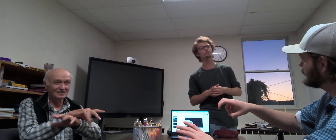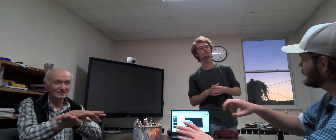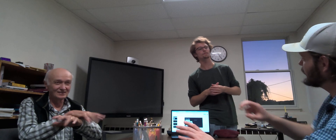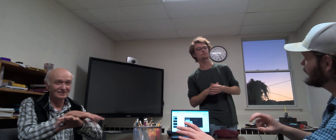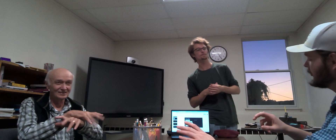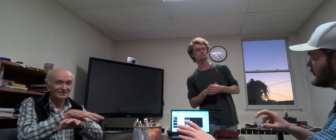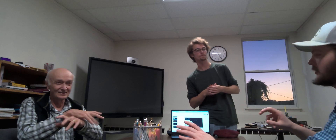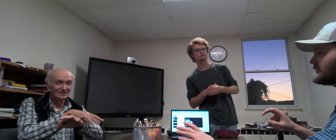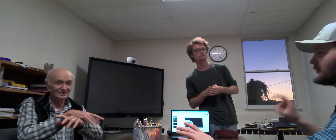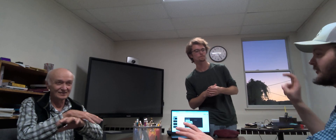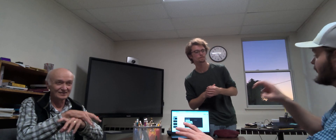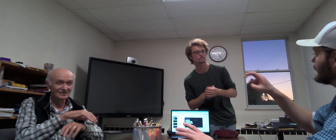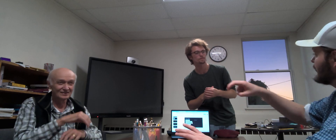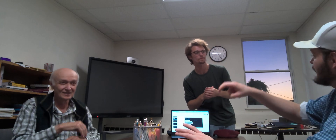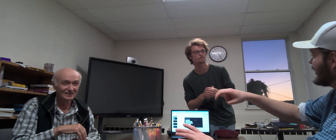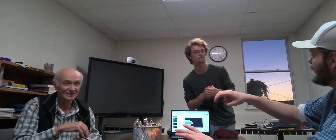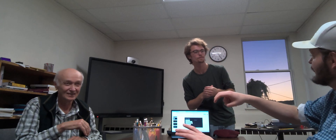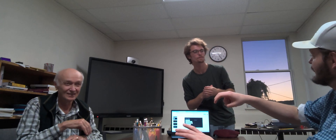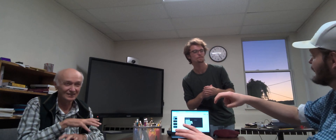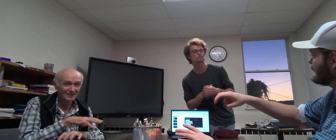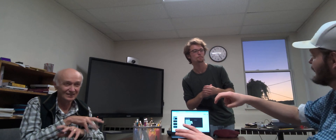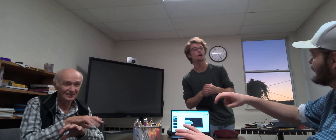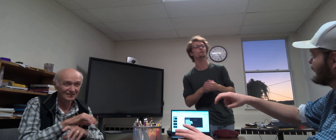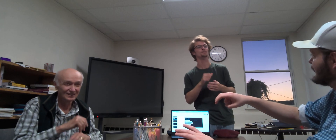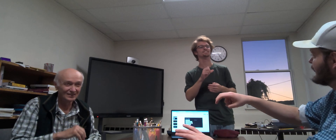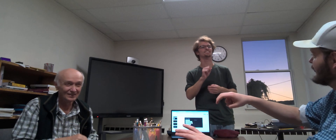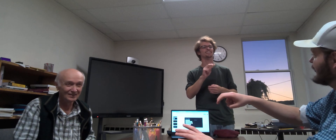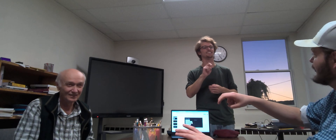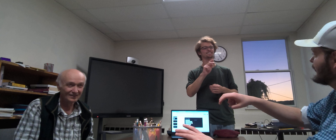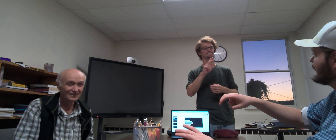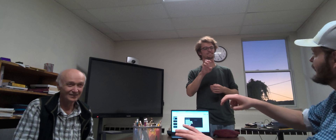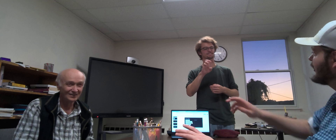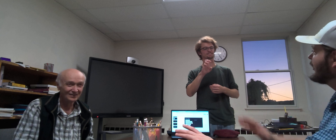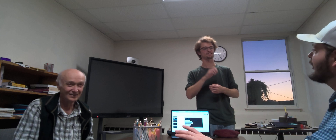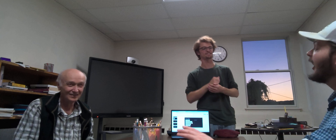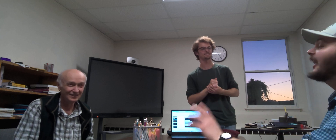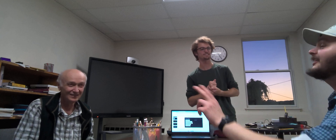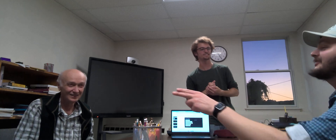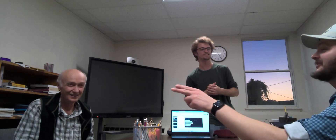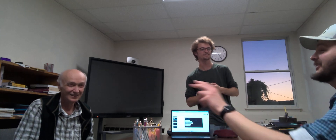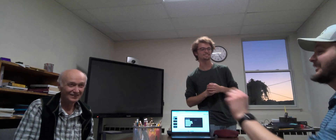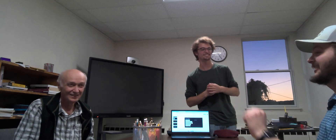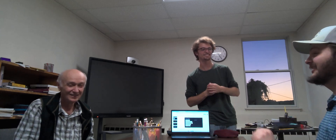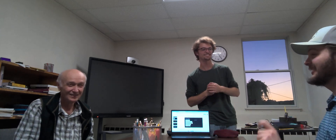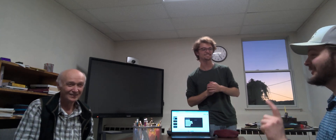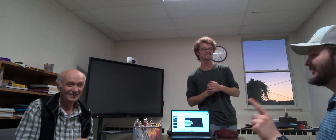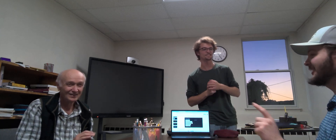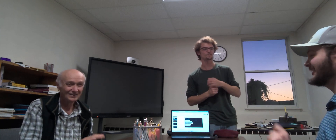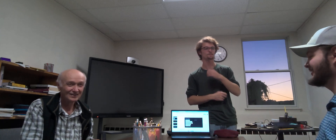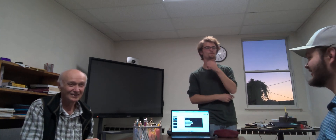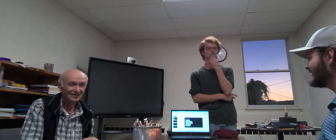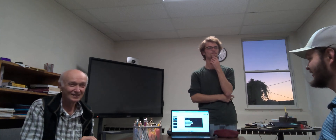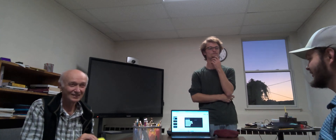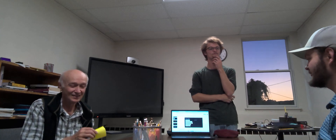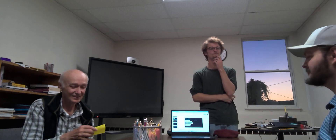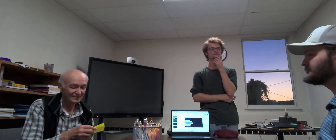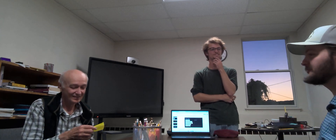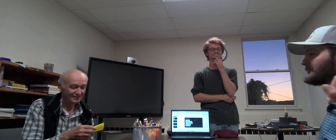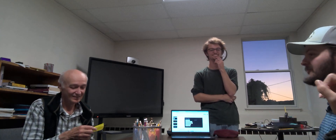What, so it was. What is that? Oh, snake. Ah, okay. I did not know. Okay. Know that Again.